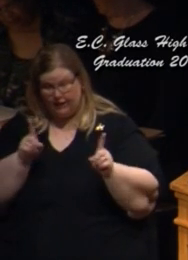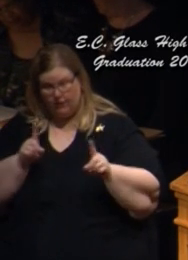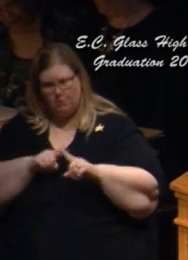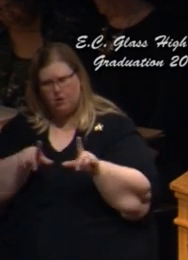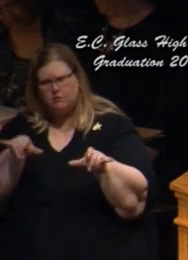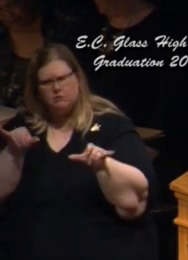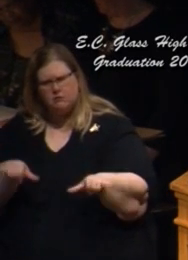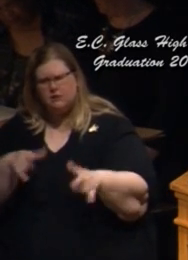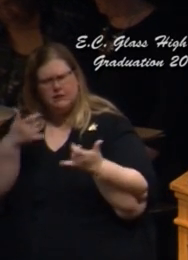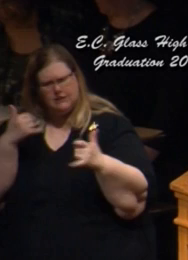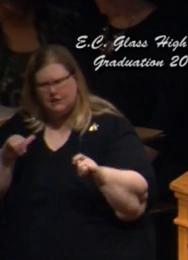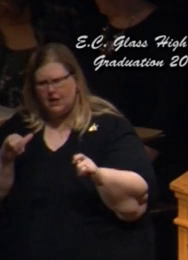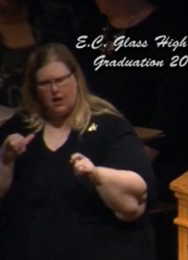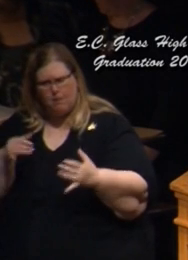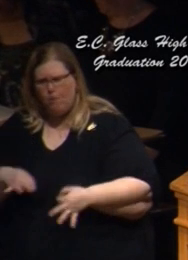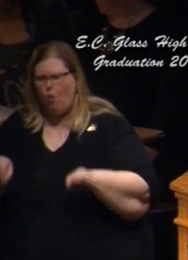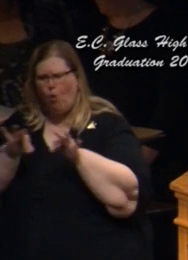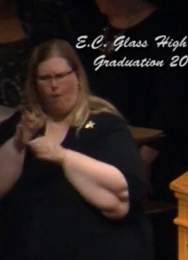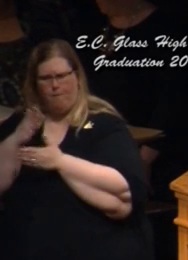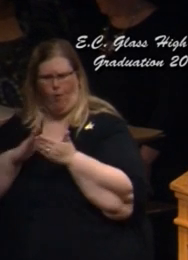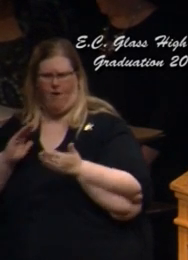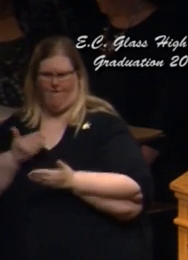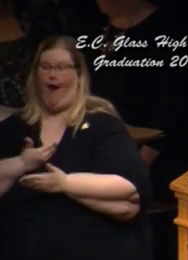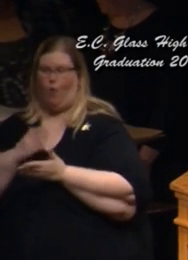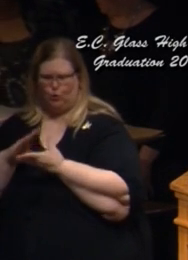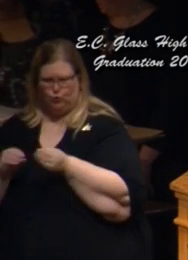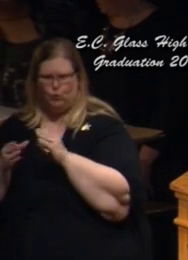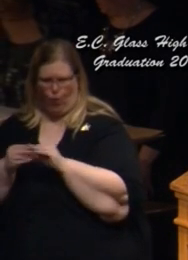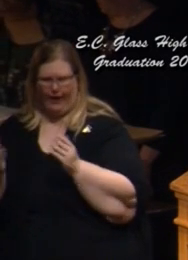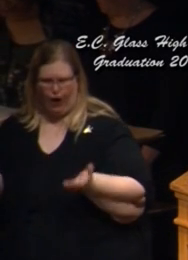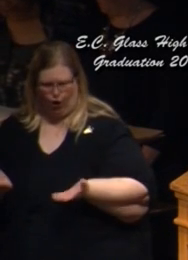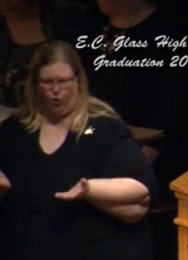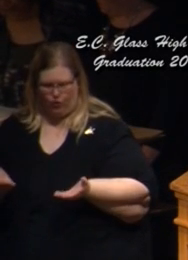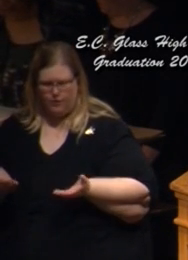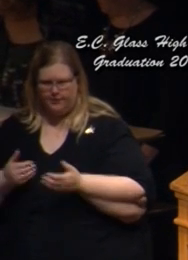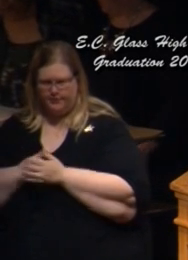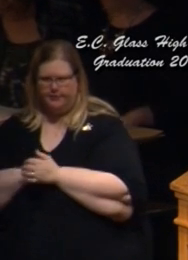but you are an integral part of our story.